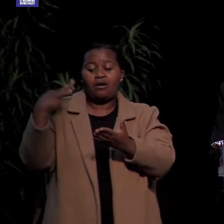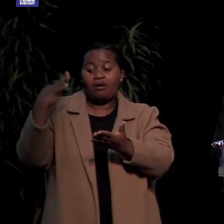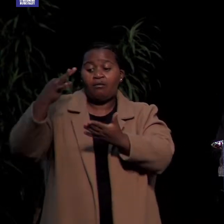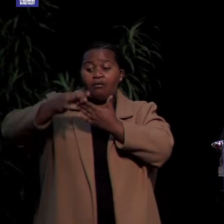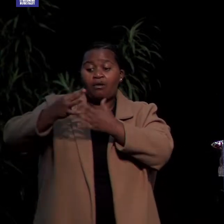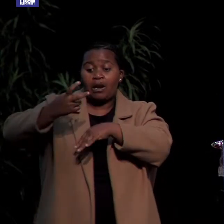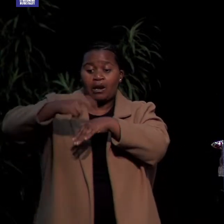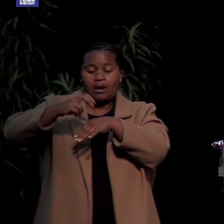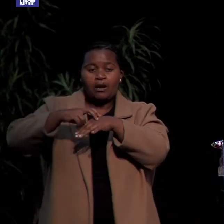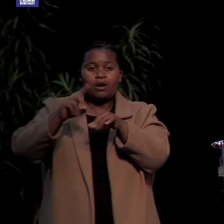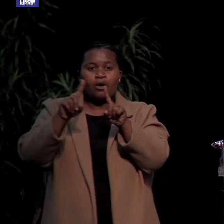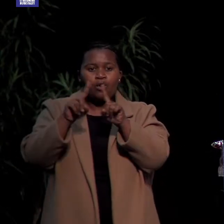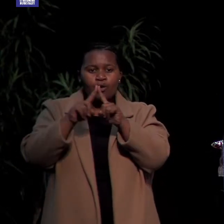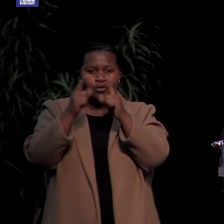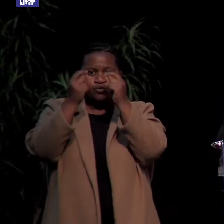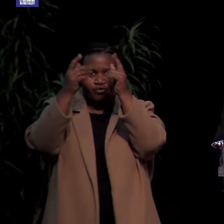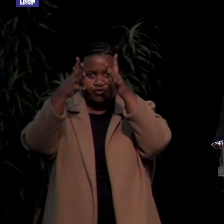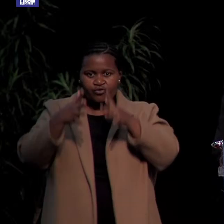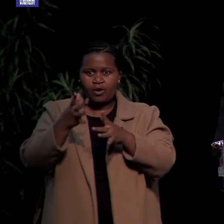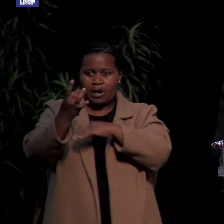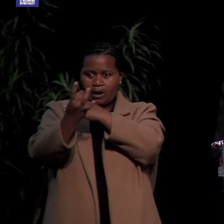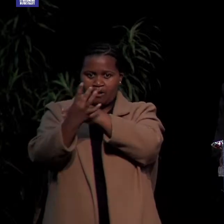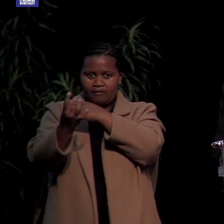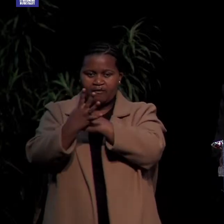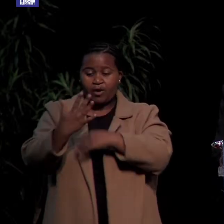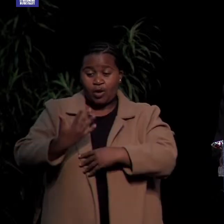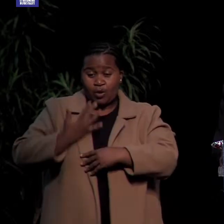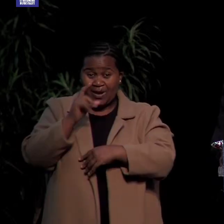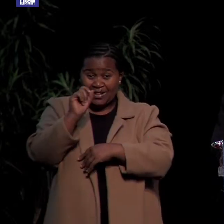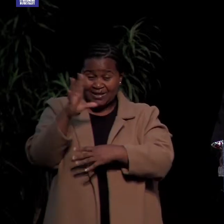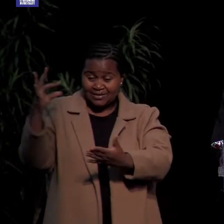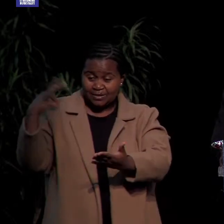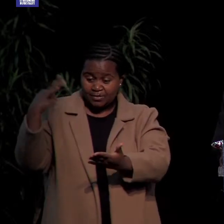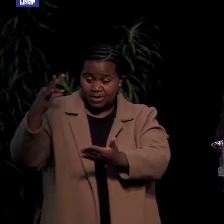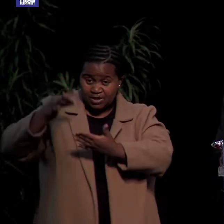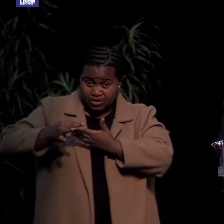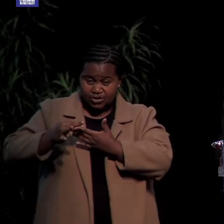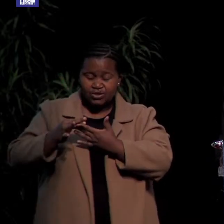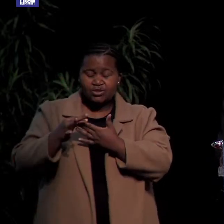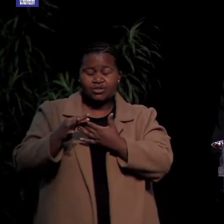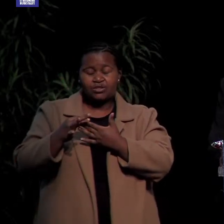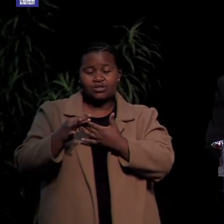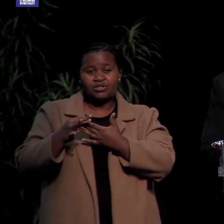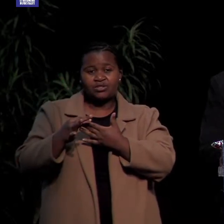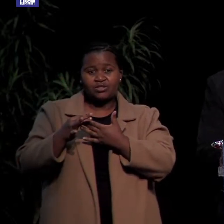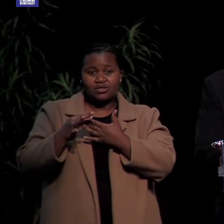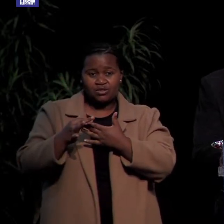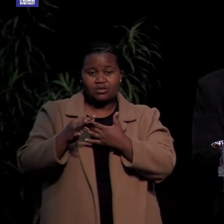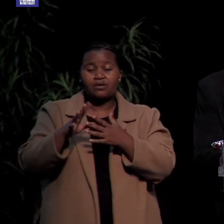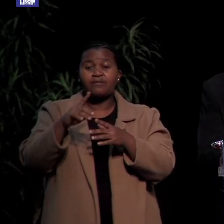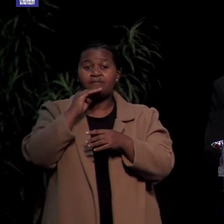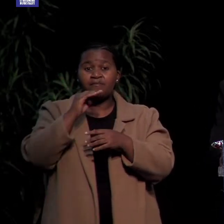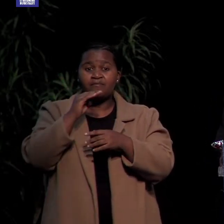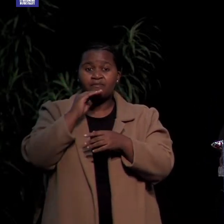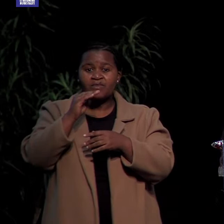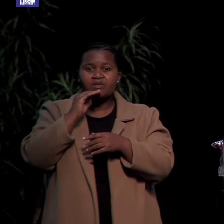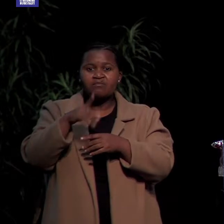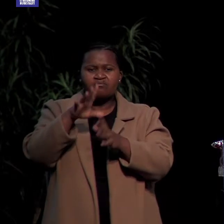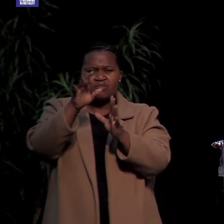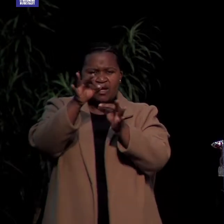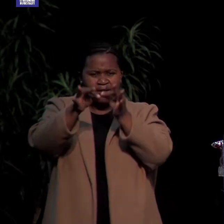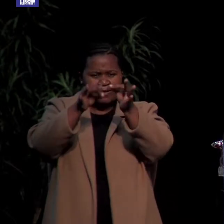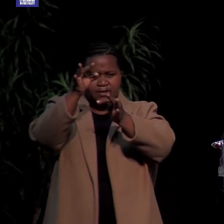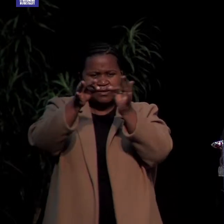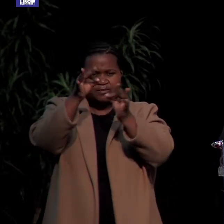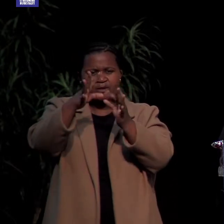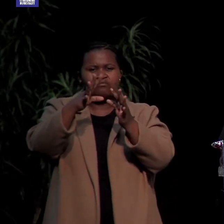was required, and Treasury advised us that it wanted this application in a prescribed format,